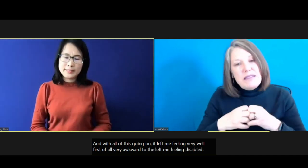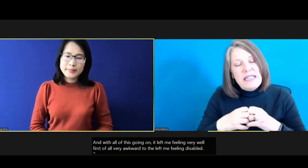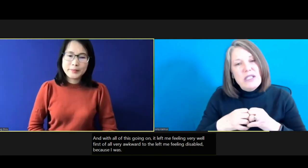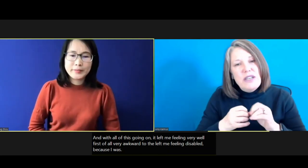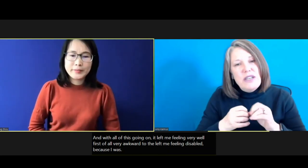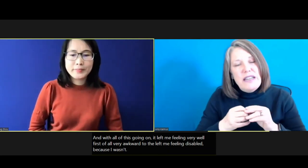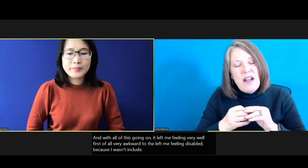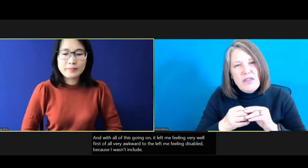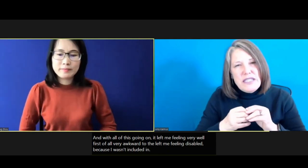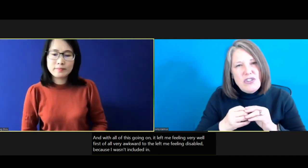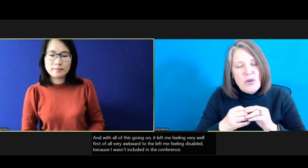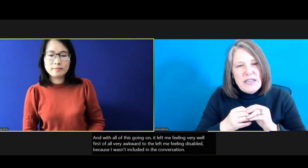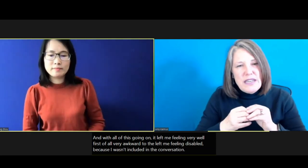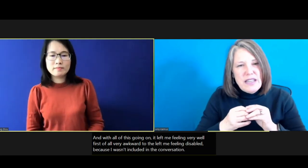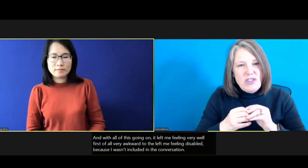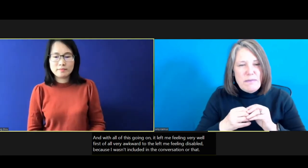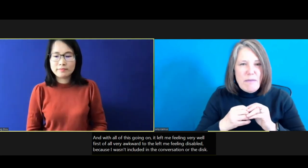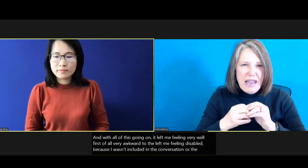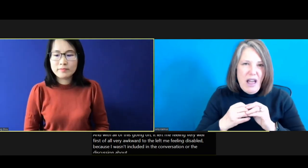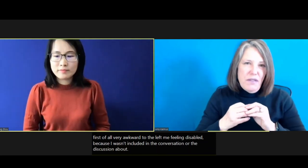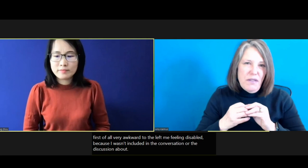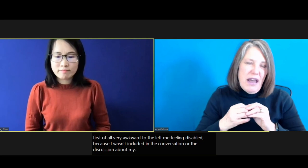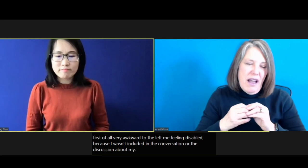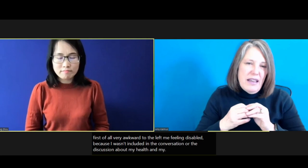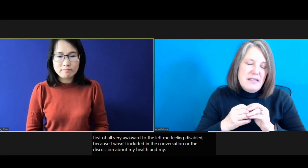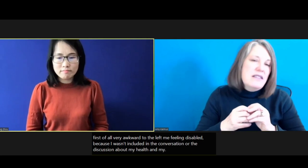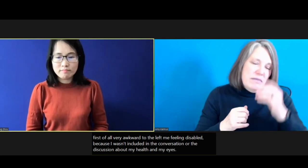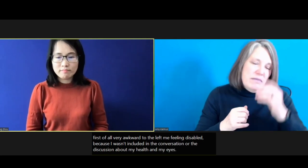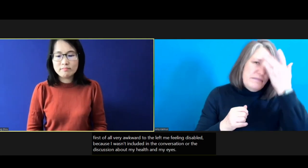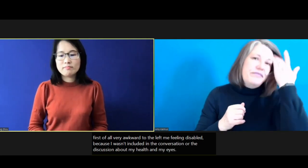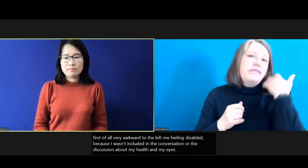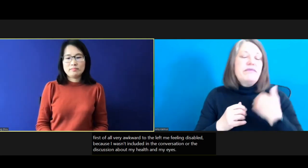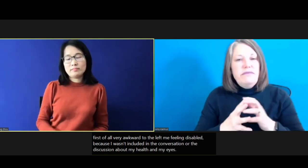I wasn't included in the conversation or the discussion about my health and my eyes.